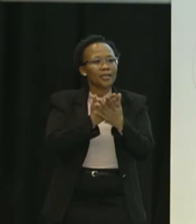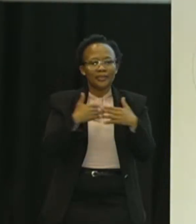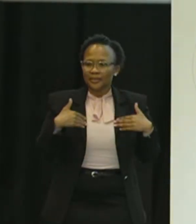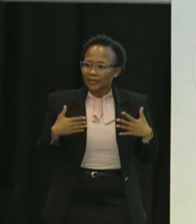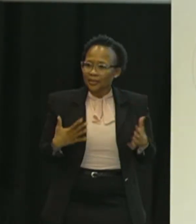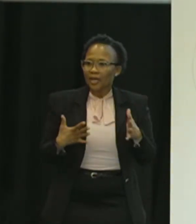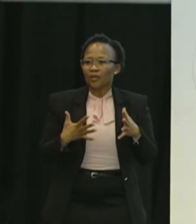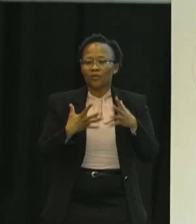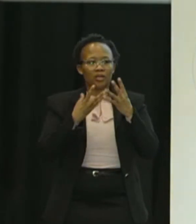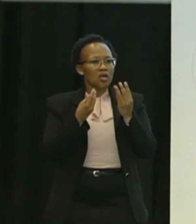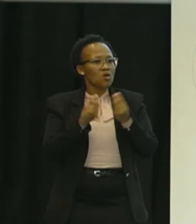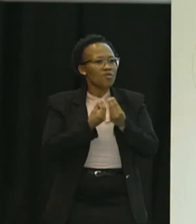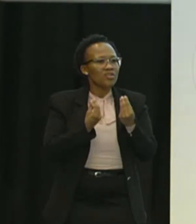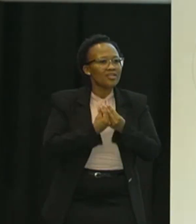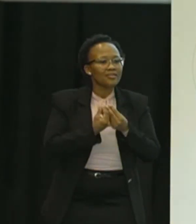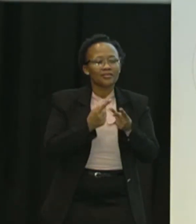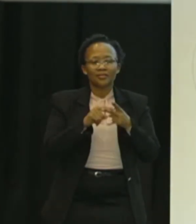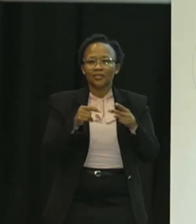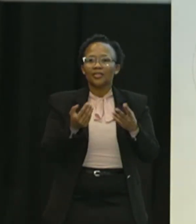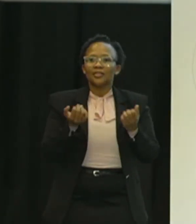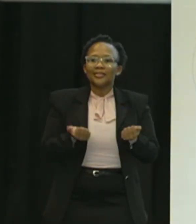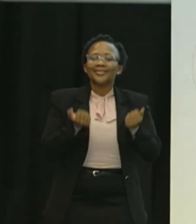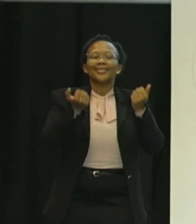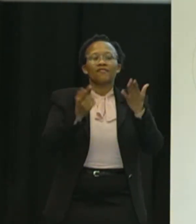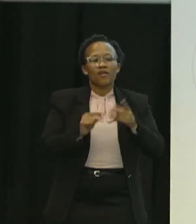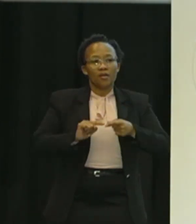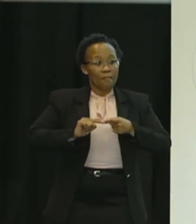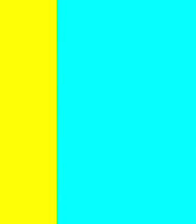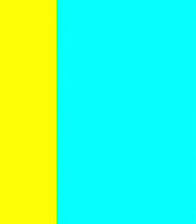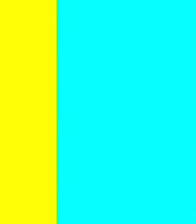with service delivery points. And